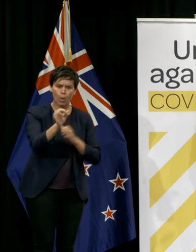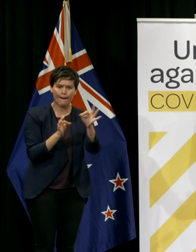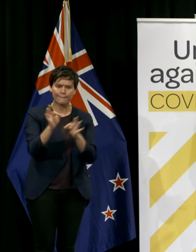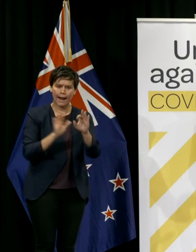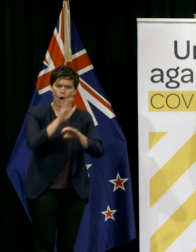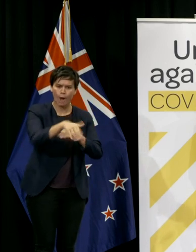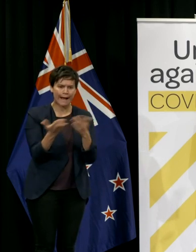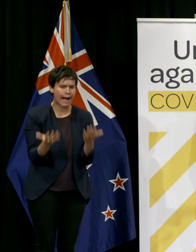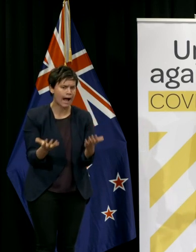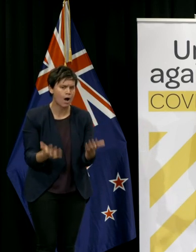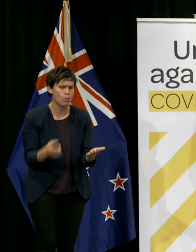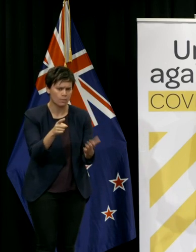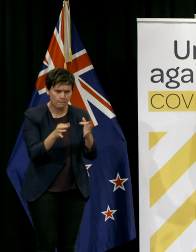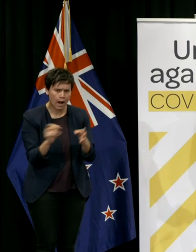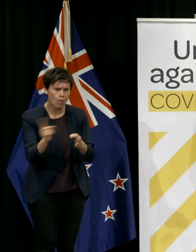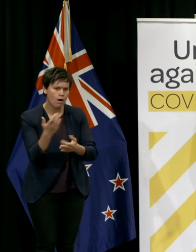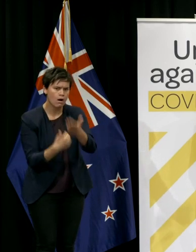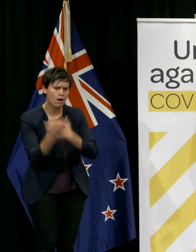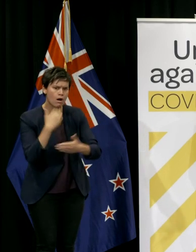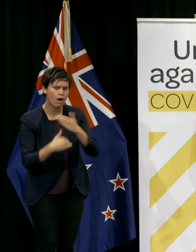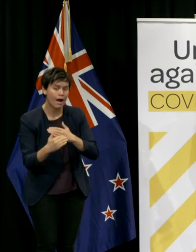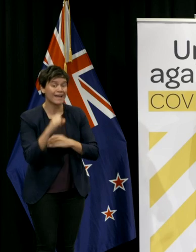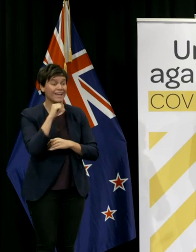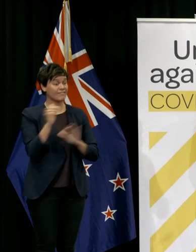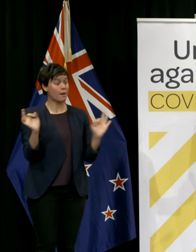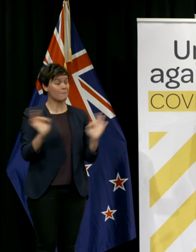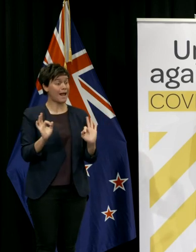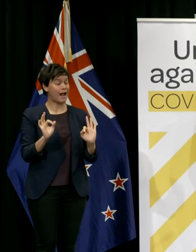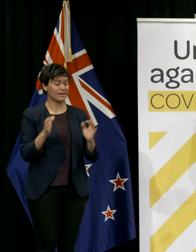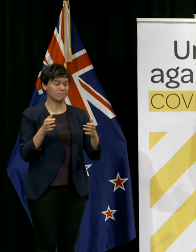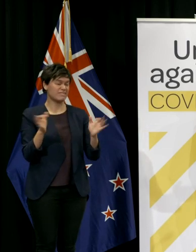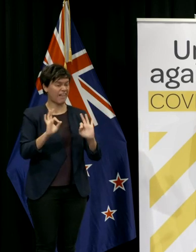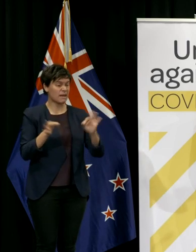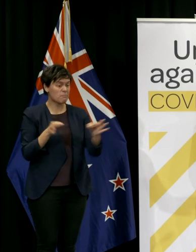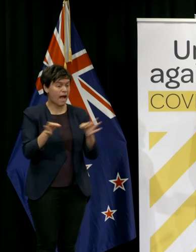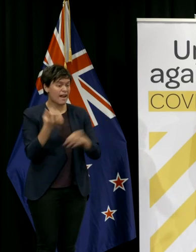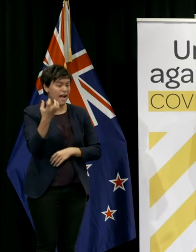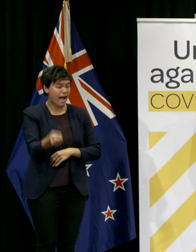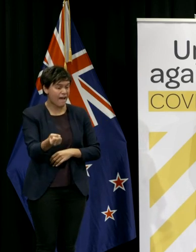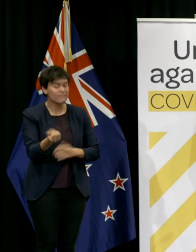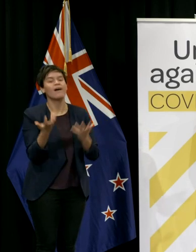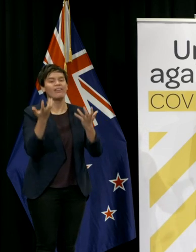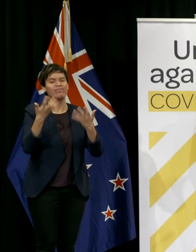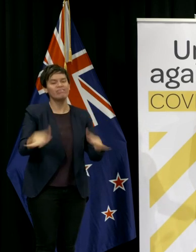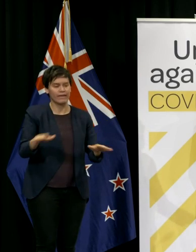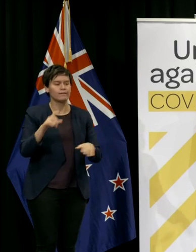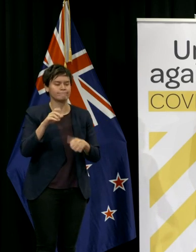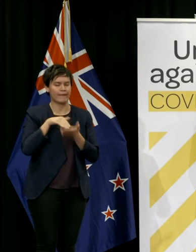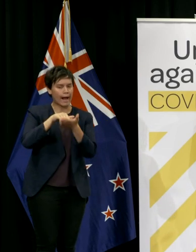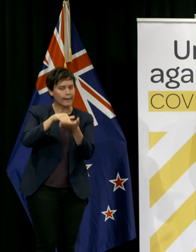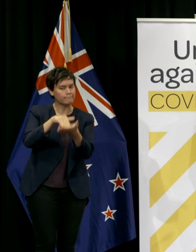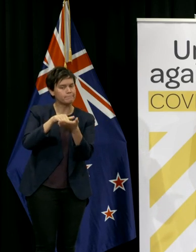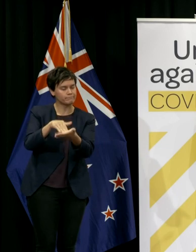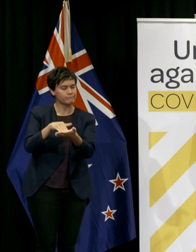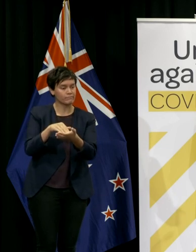as to get there, and we'll help with that. So those 160 are still being facilitated. We have to be assured that they have a place that's